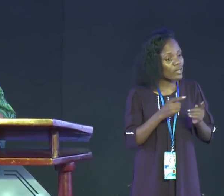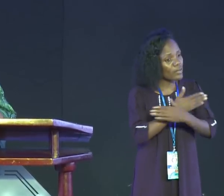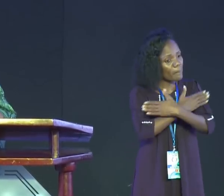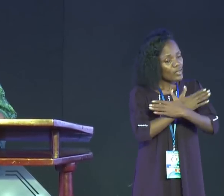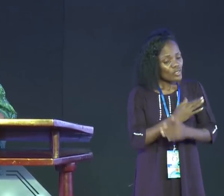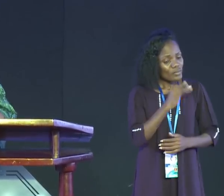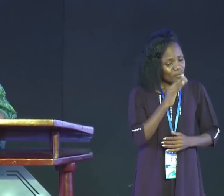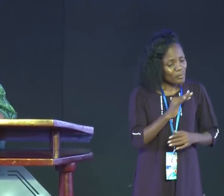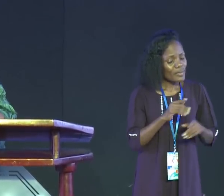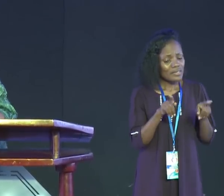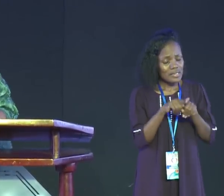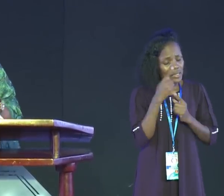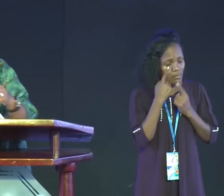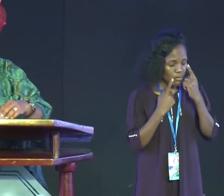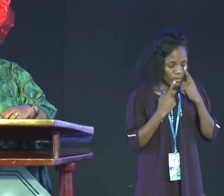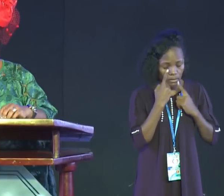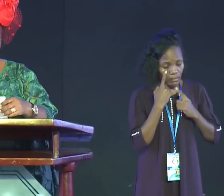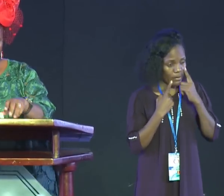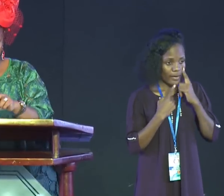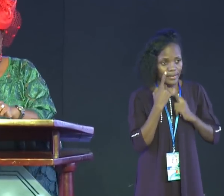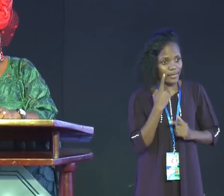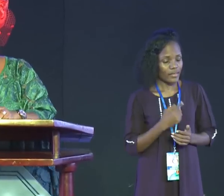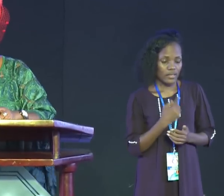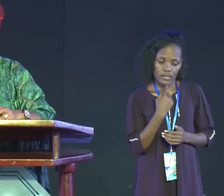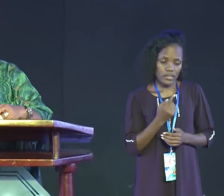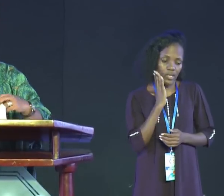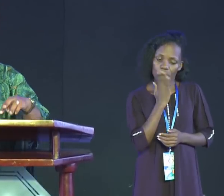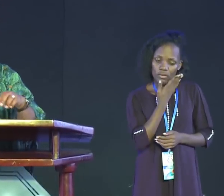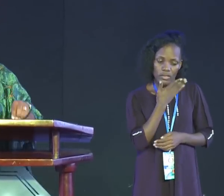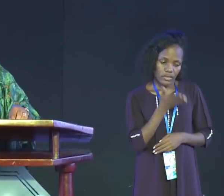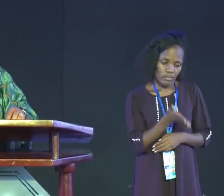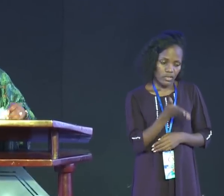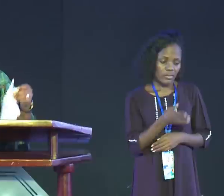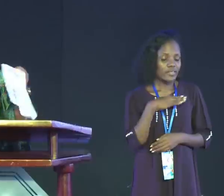and he told me that grace is sufficient.